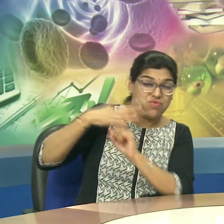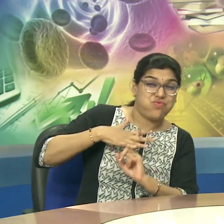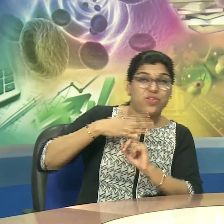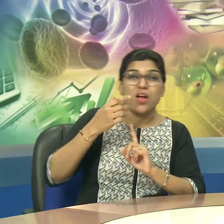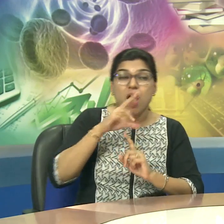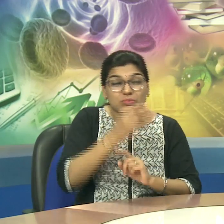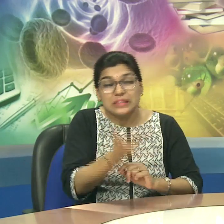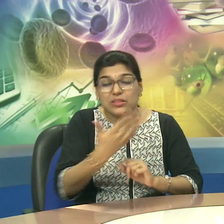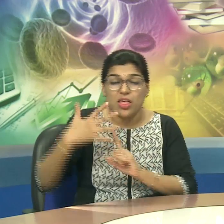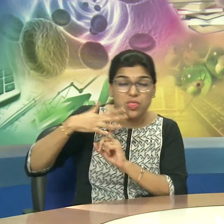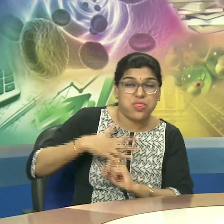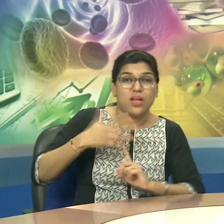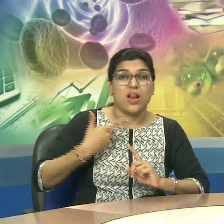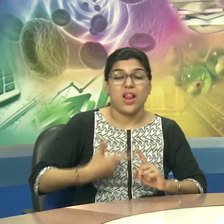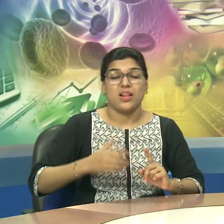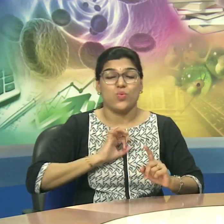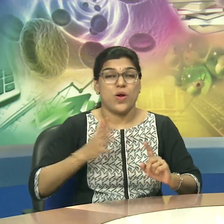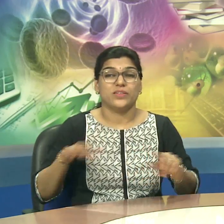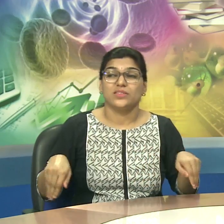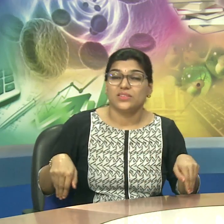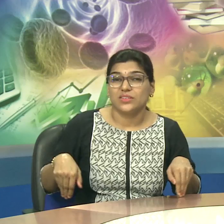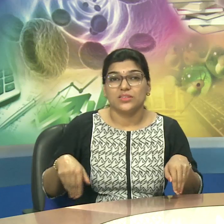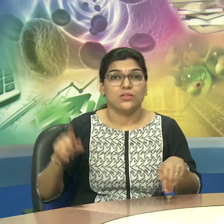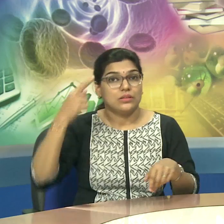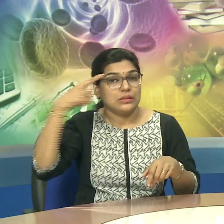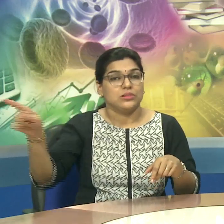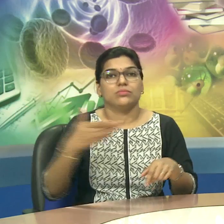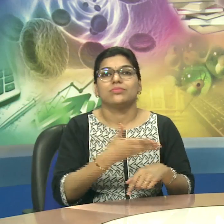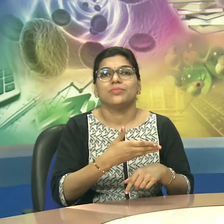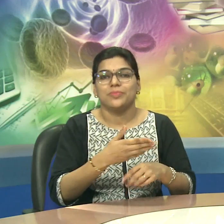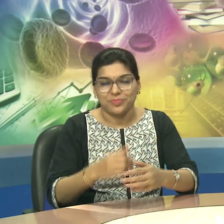bird was not liking to talk to Bua, to Aunt Ruby.